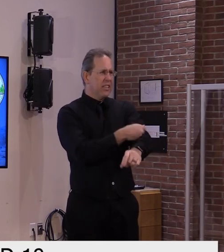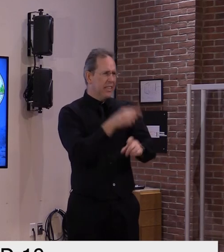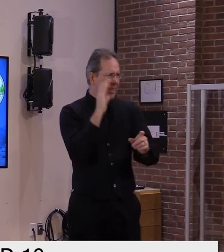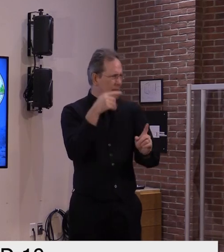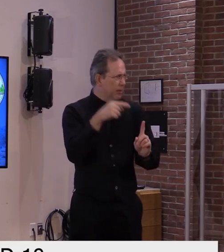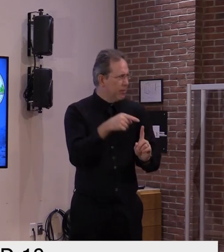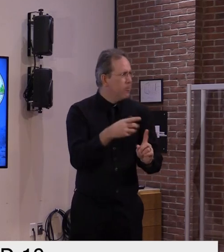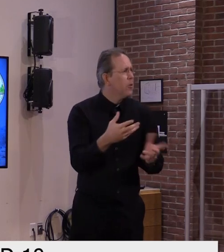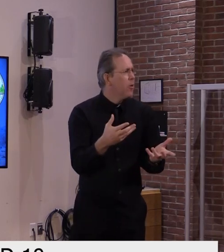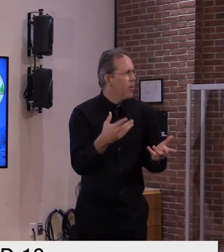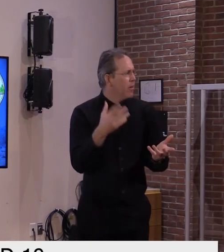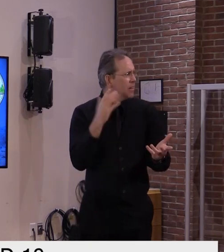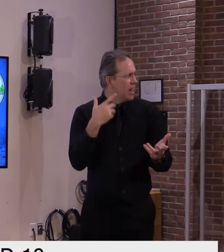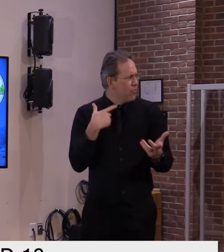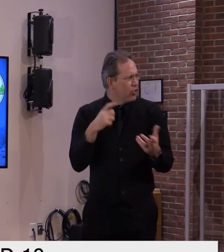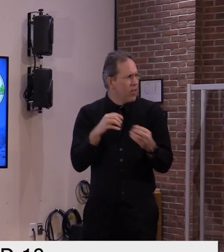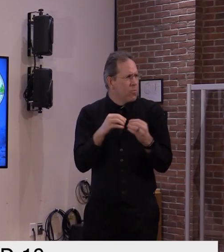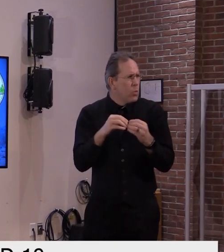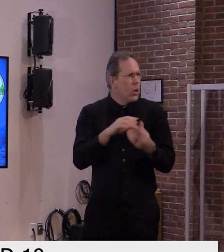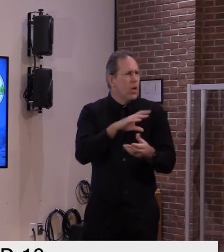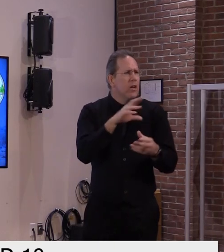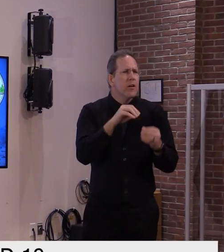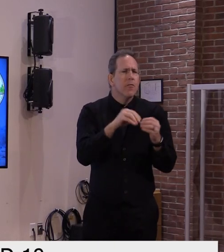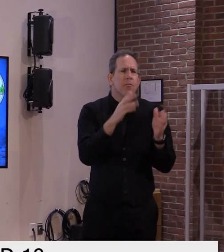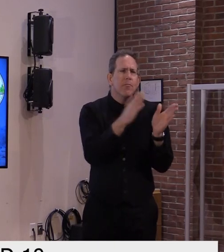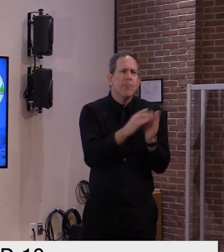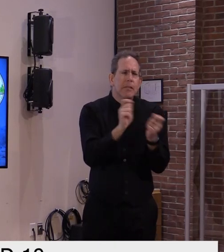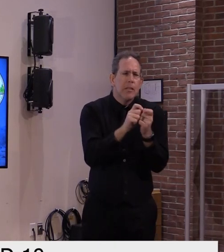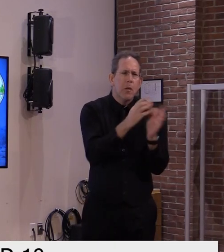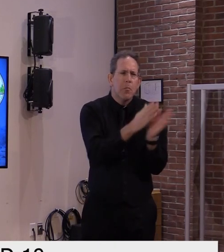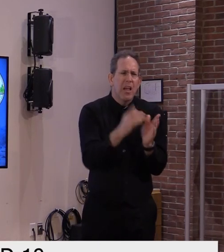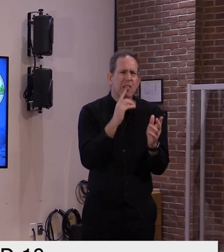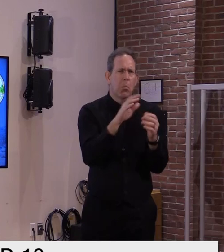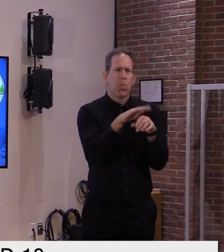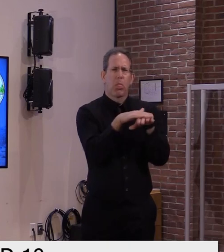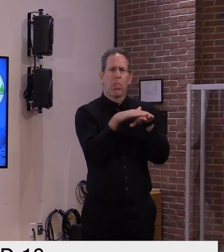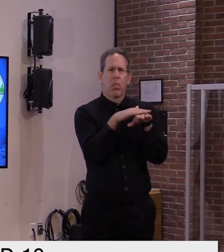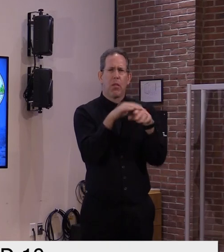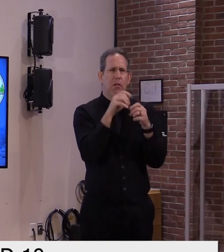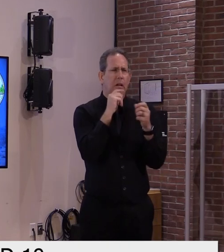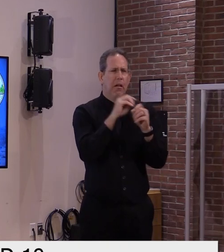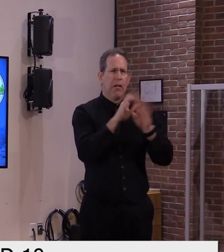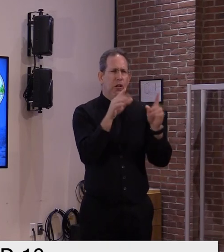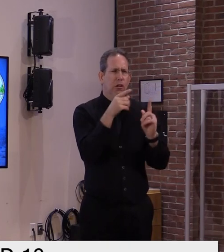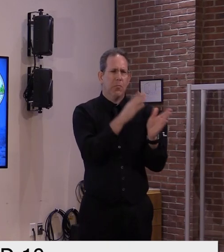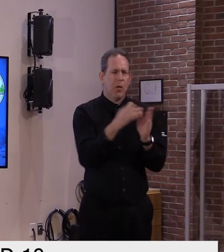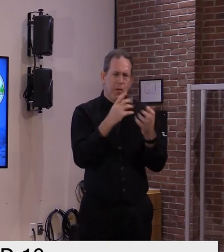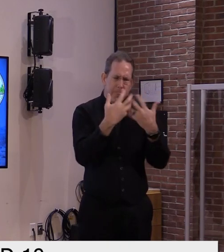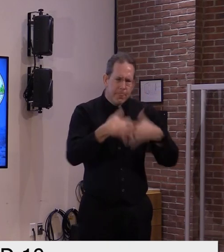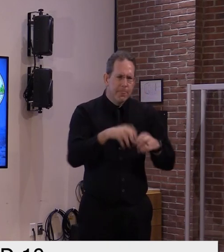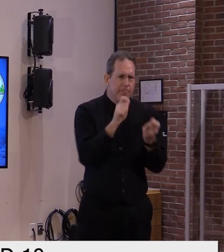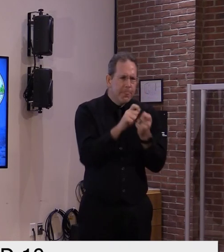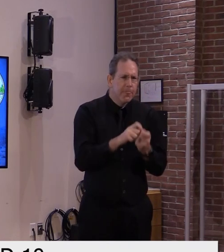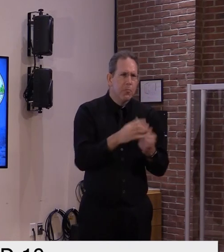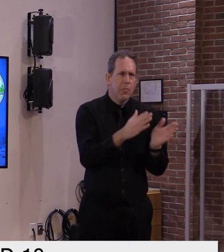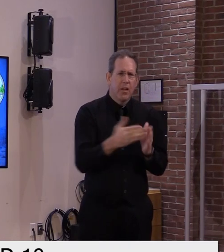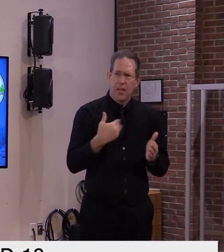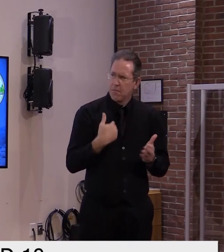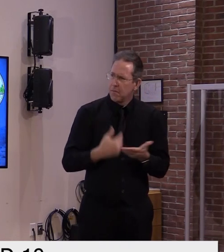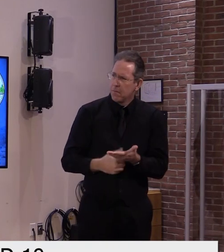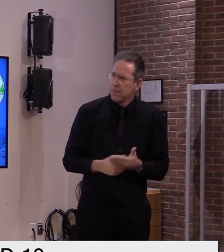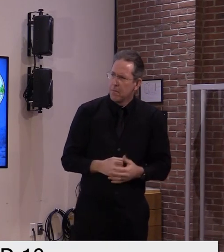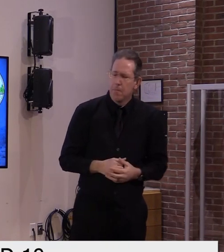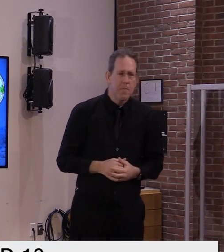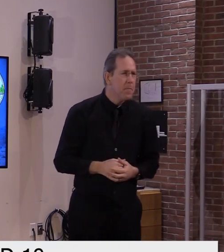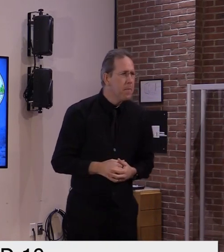your administration like to see out of that? You know, what I think we need is we just need more vaccine. We need more supply. We